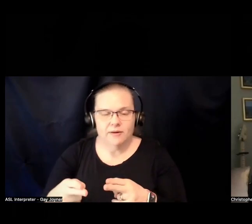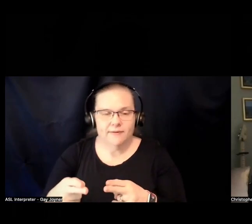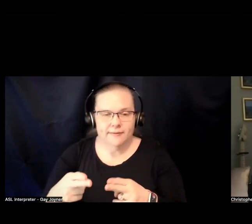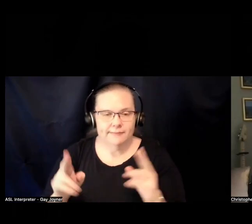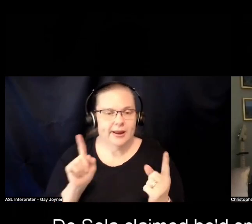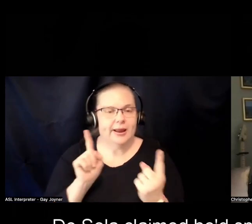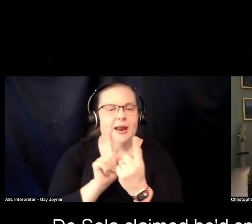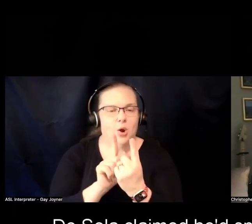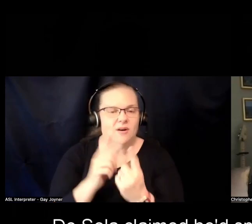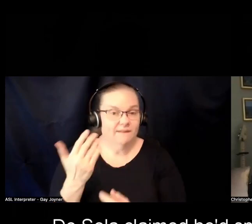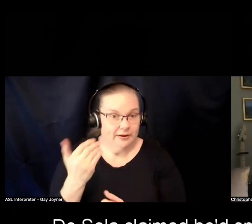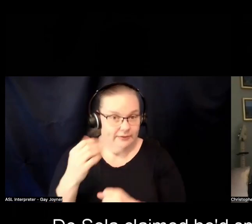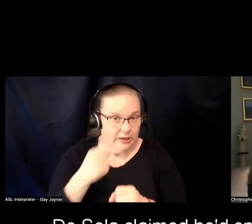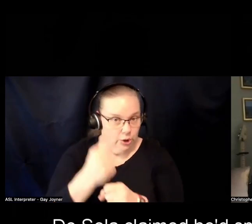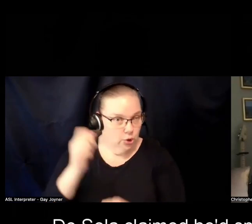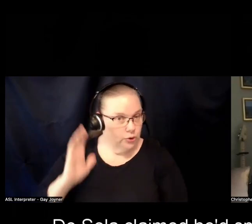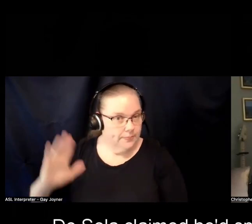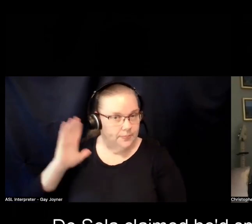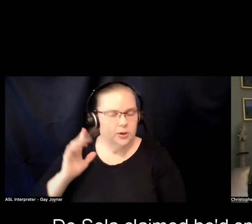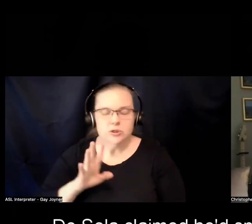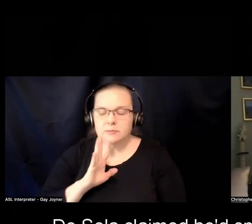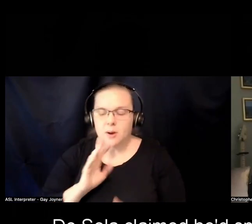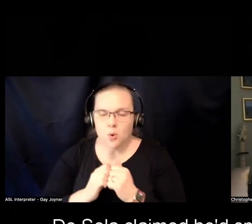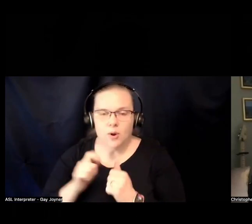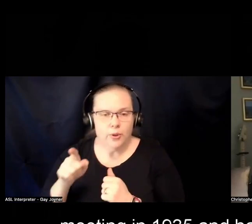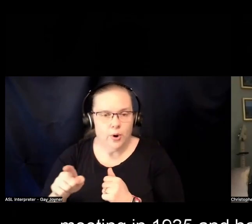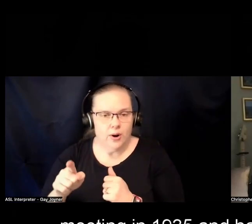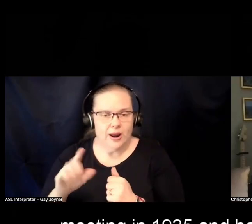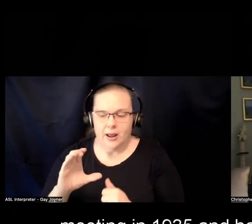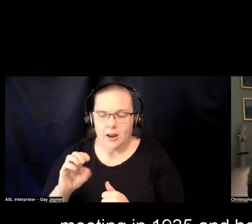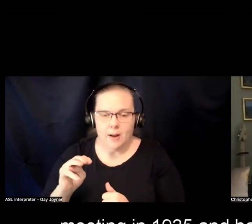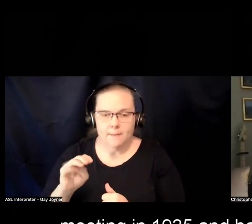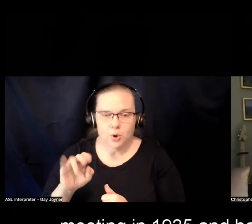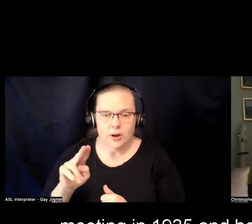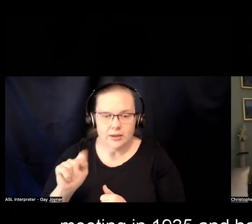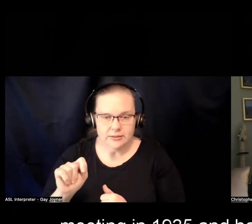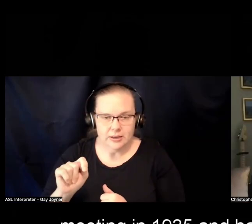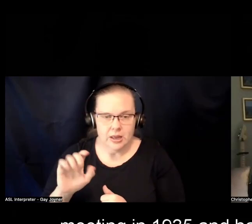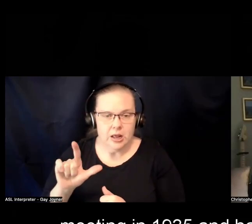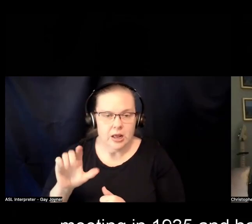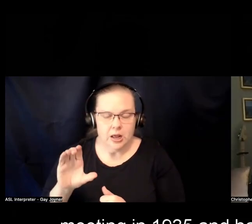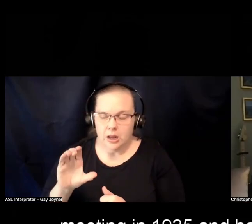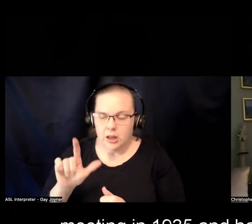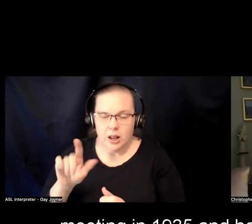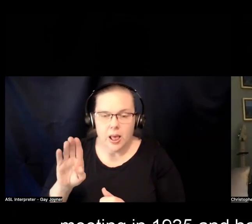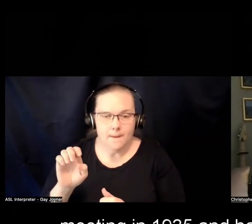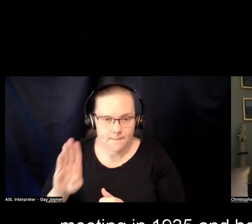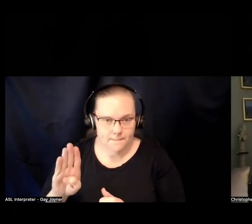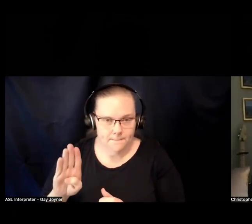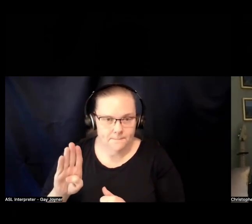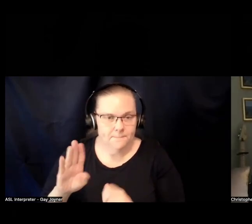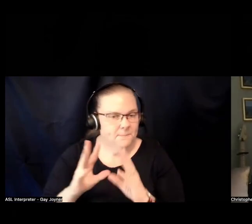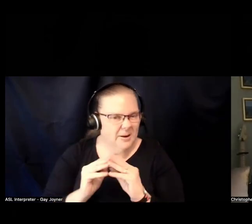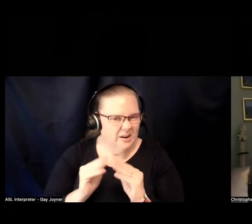past. DeSola claimed he'd spoken to Anna once at a communist club meeting in 1935 and had seen her at 4 or 5 different